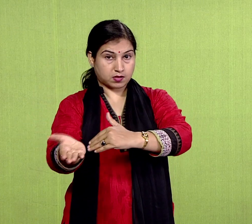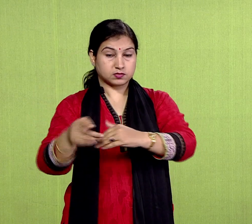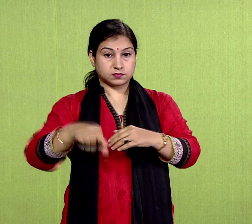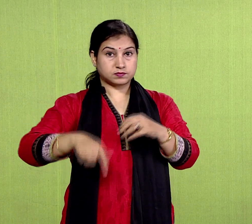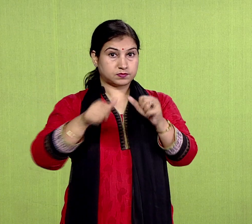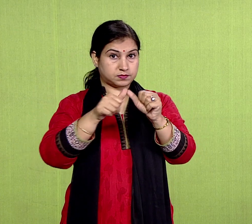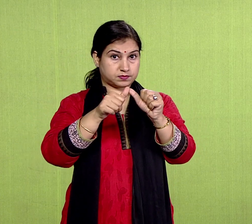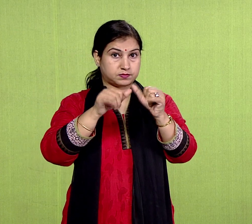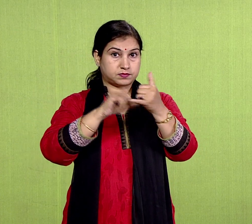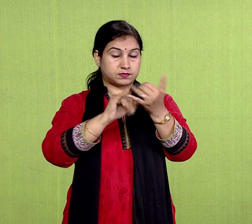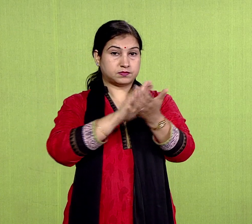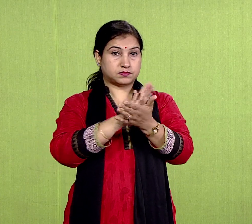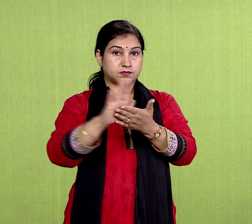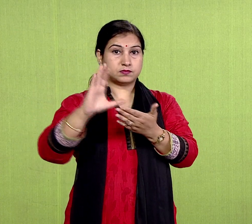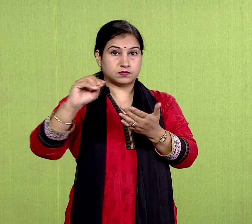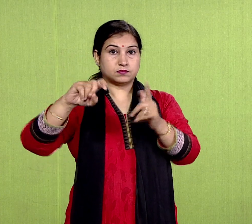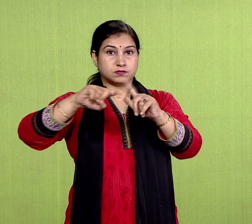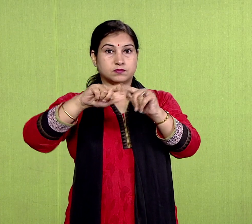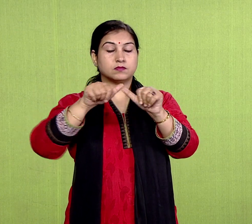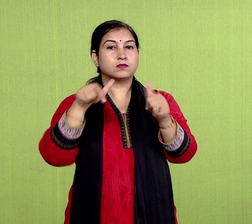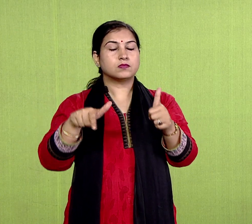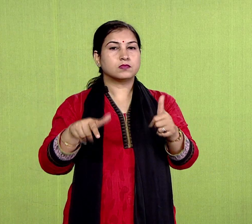Ashoka accepted Buddhism